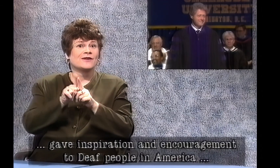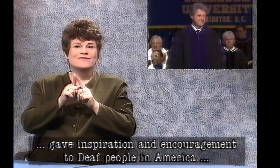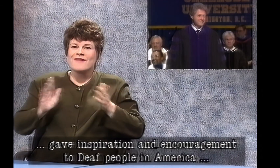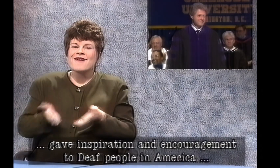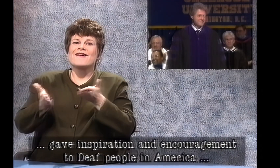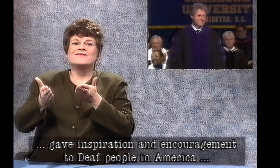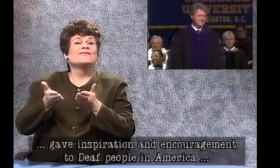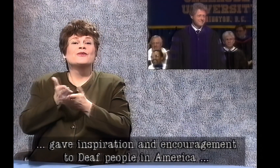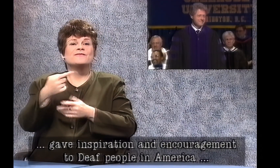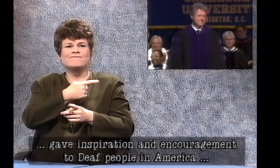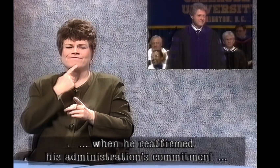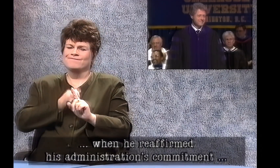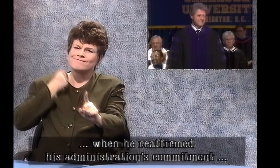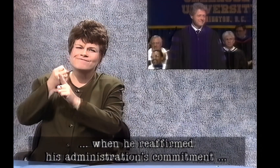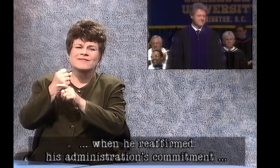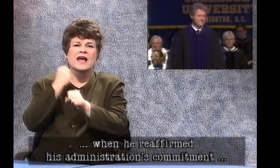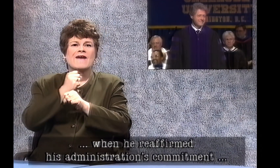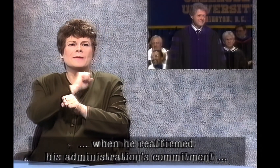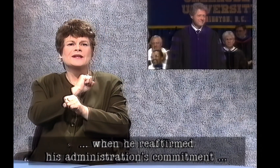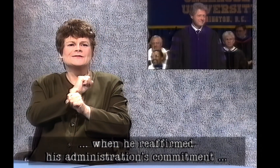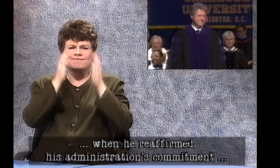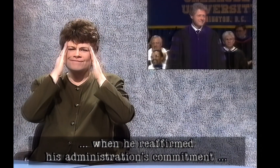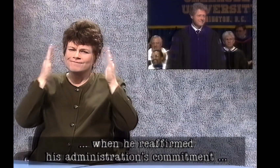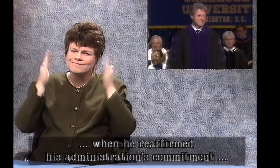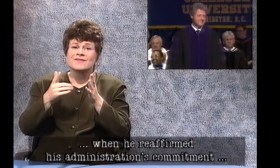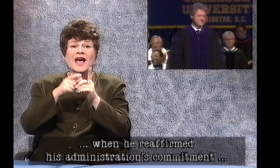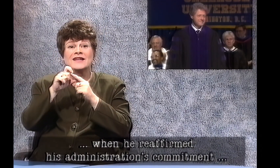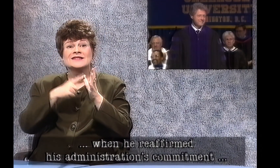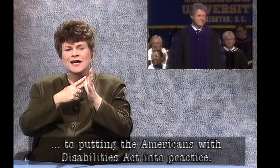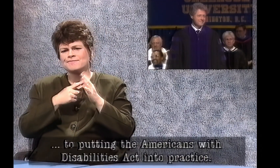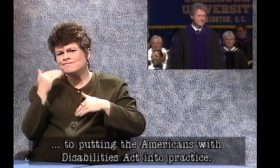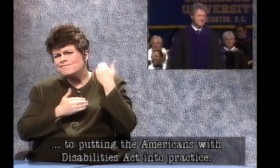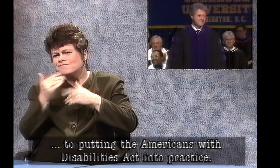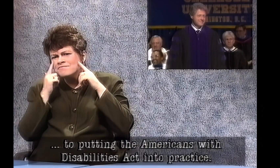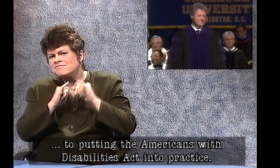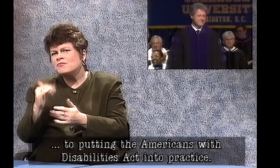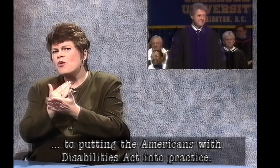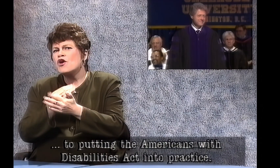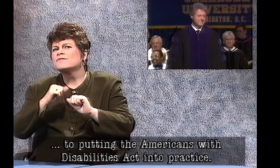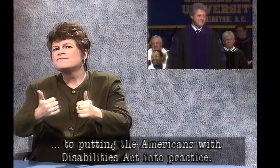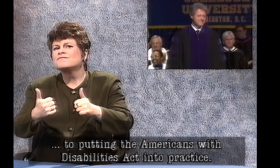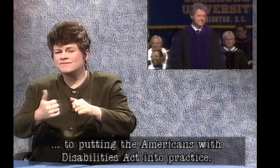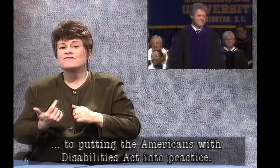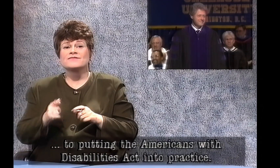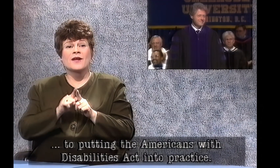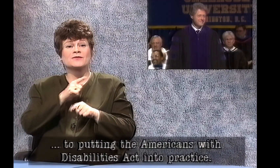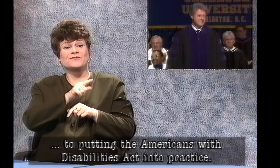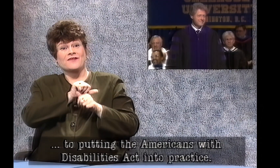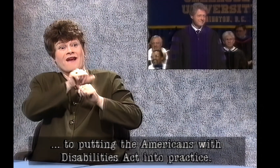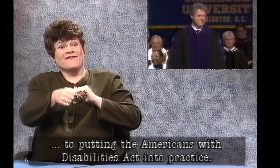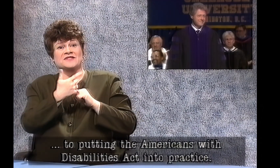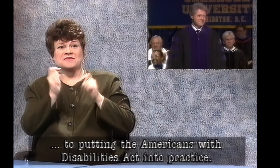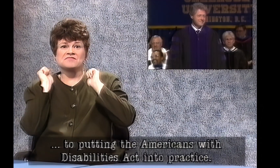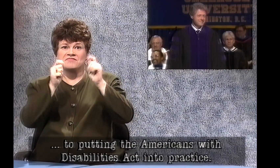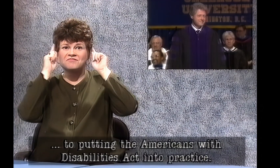encouragement to deaf people in America when he reaffirmed his administration's commitment to putting the Americans with Disabilities Act into